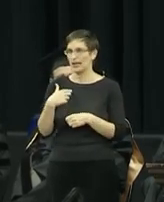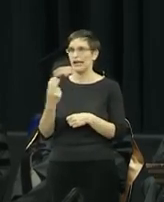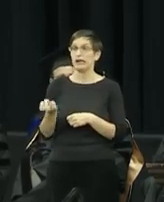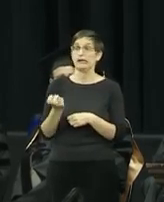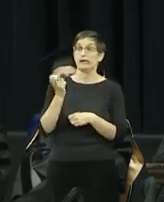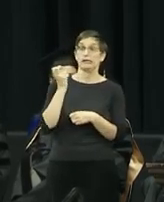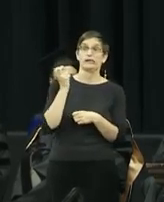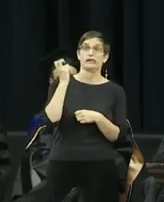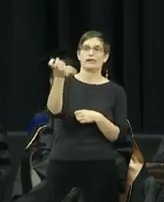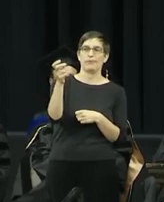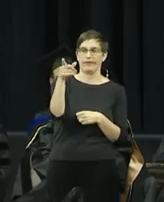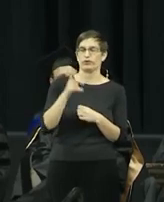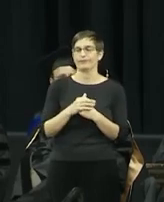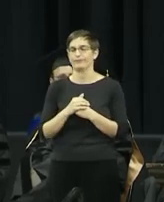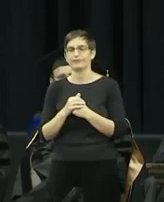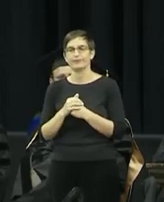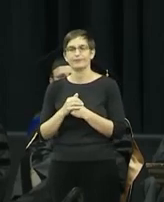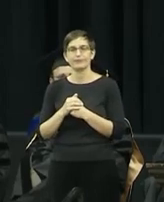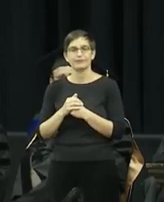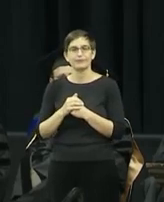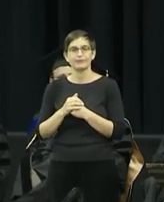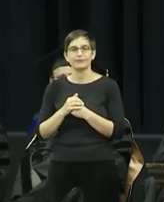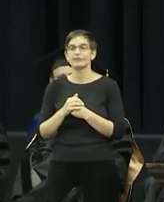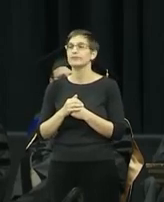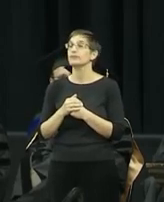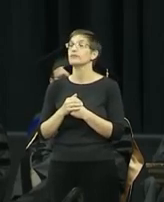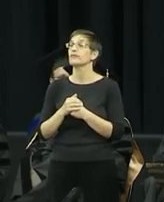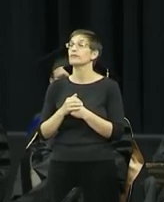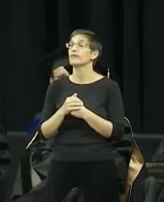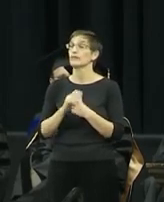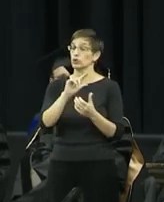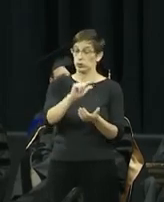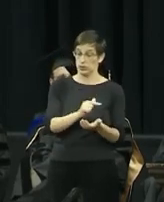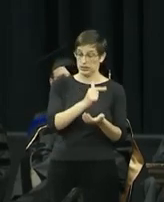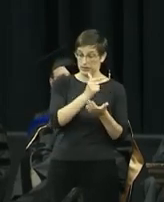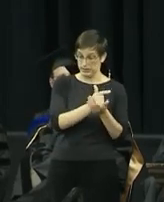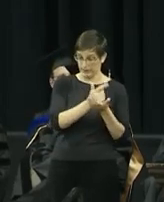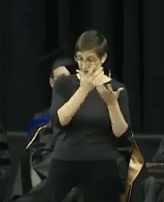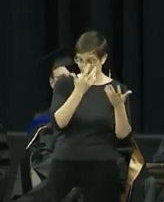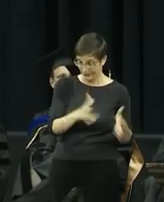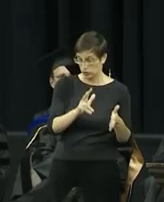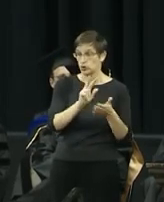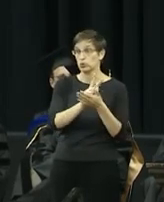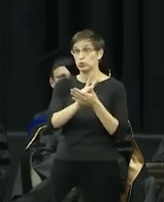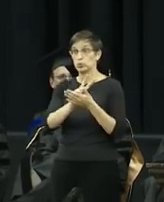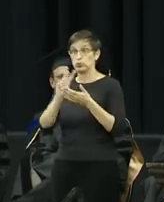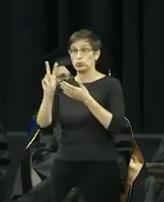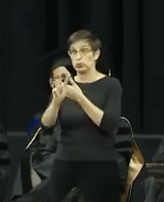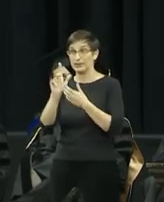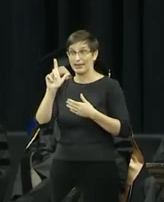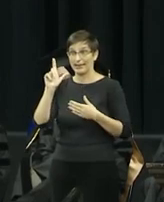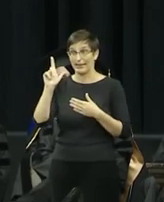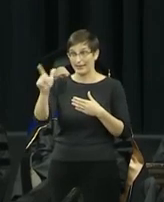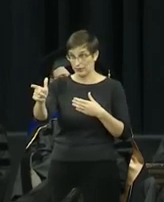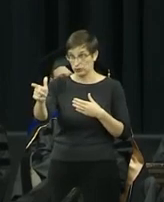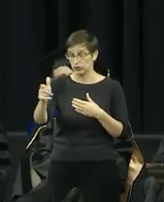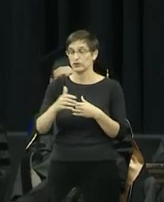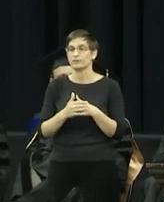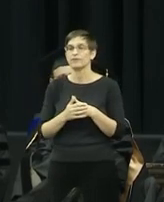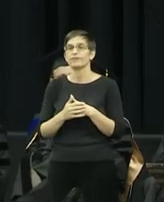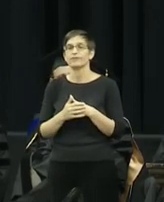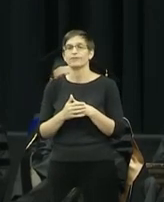there in row 23. 2 weeks after I walked out of this arena with my tassel and cap in hand,